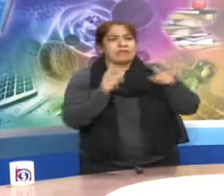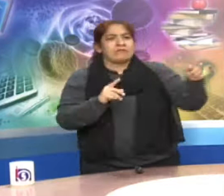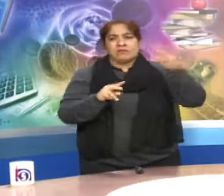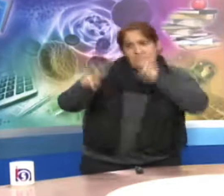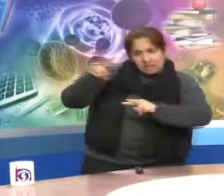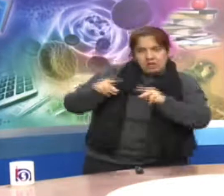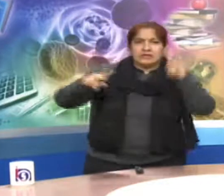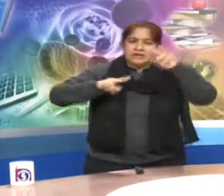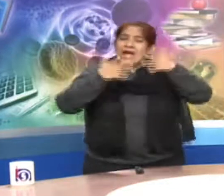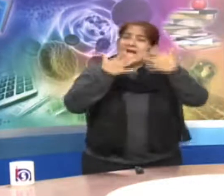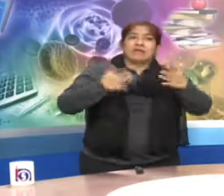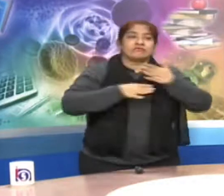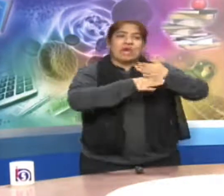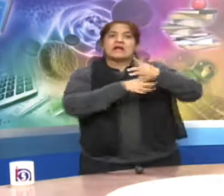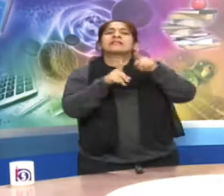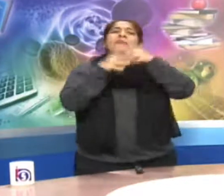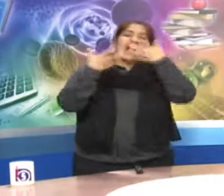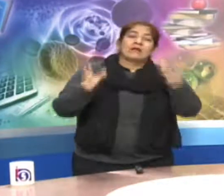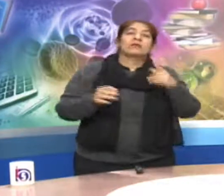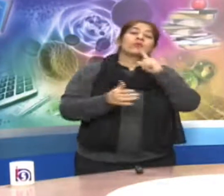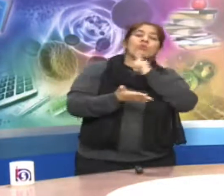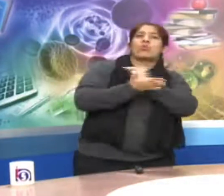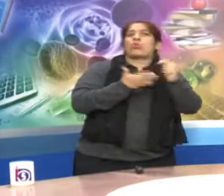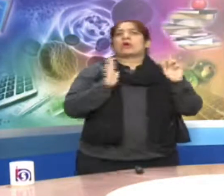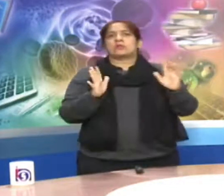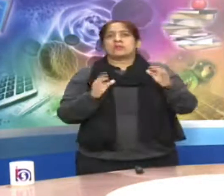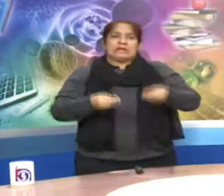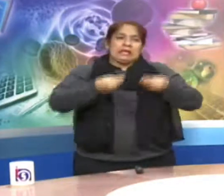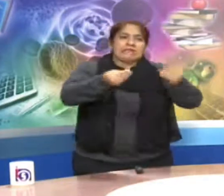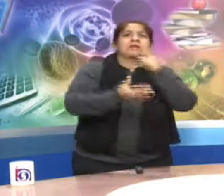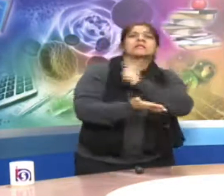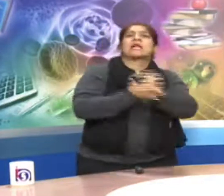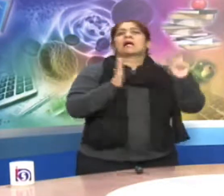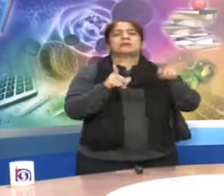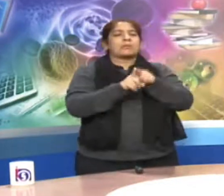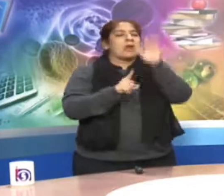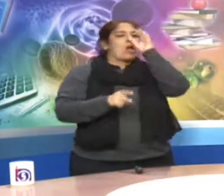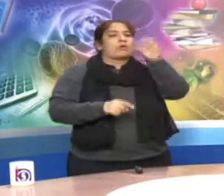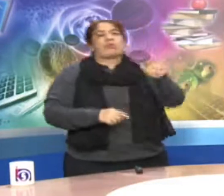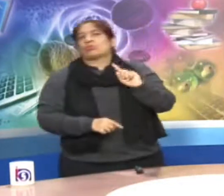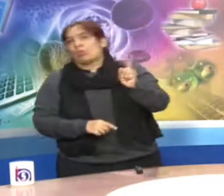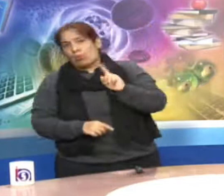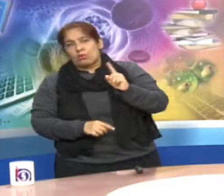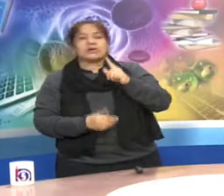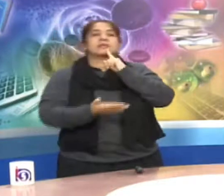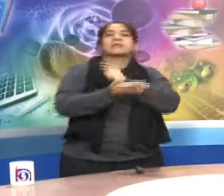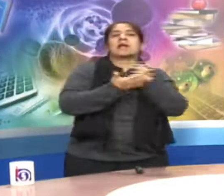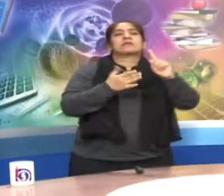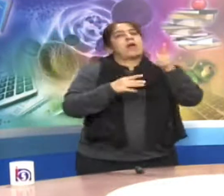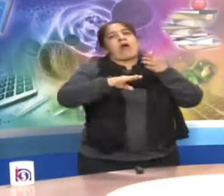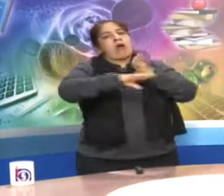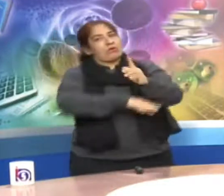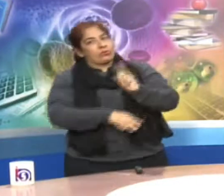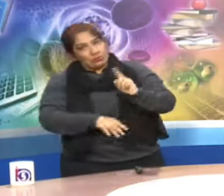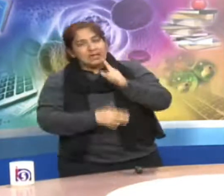trusteeship principle. Having the trust, the share, and the truth, the